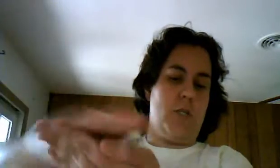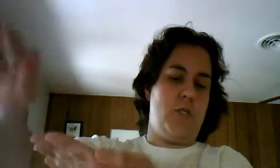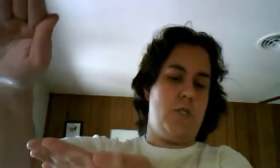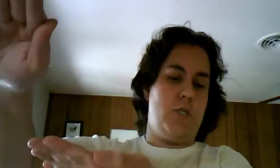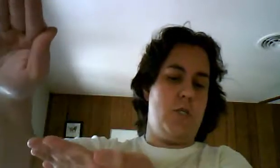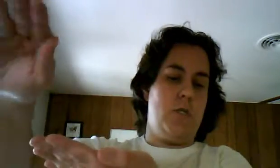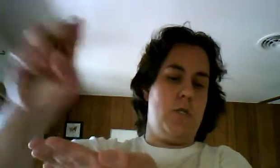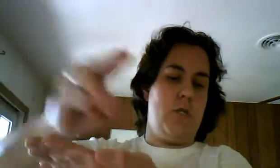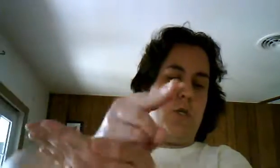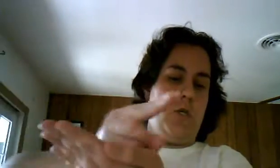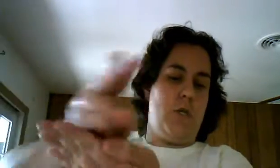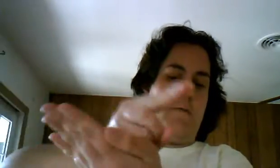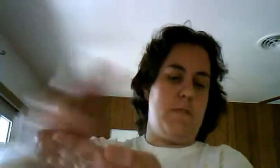college, university.